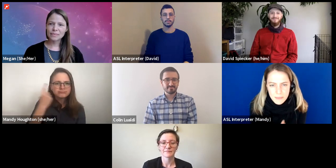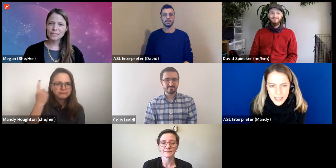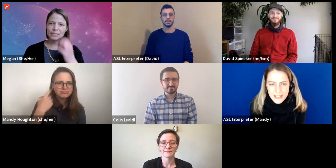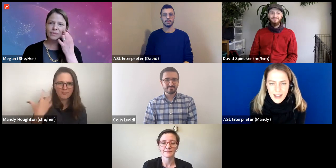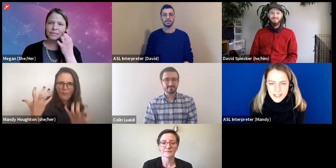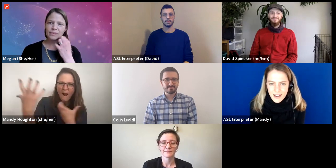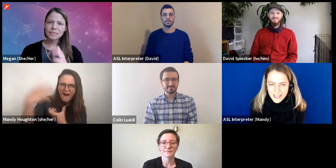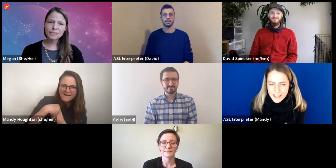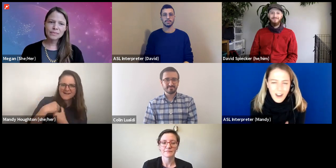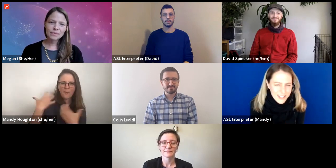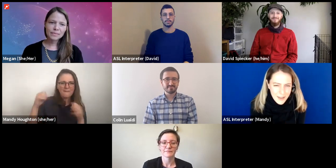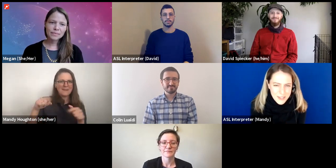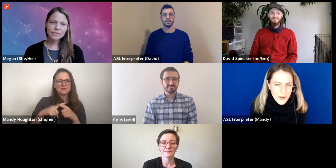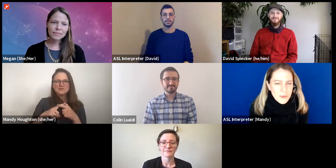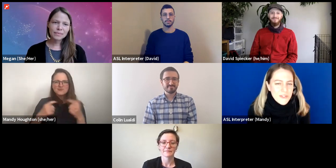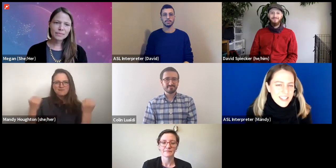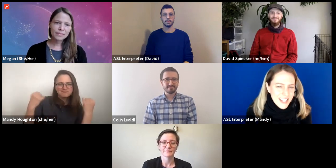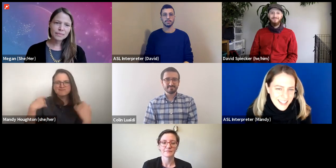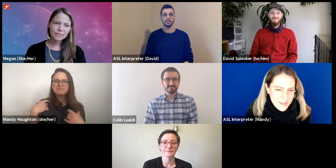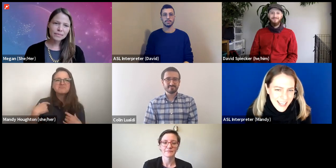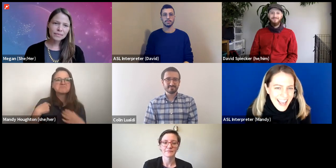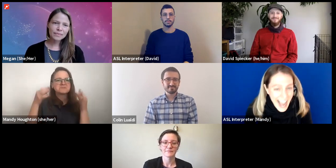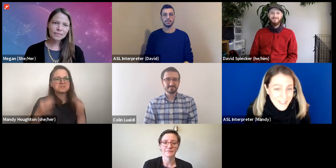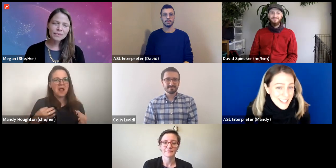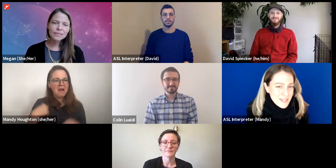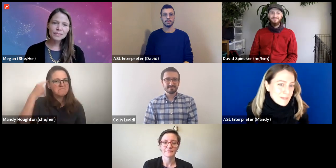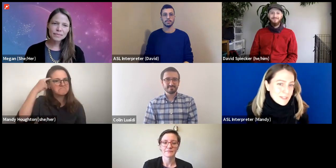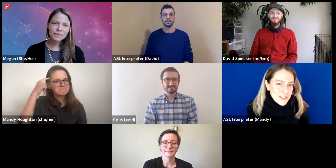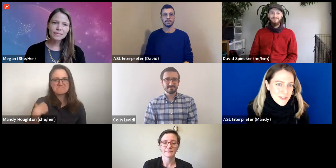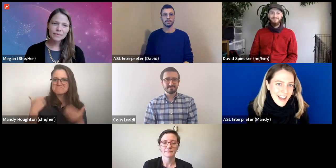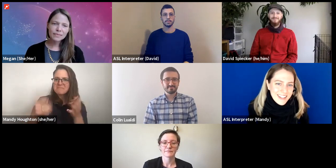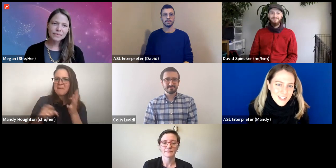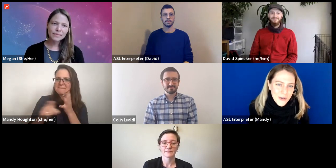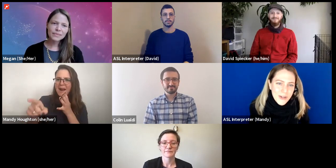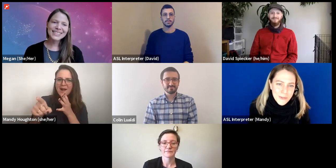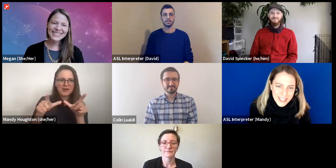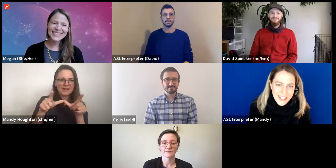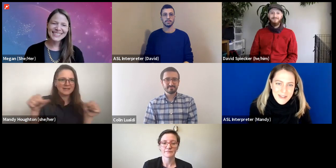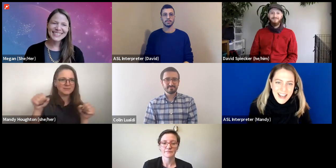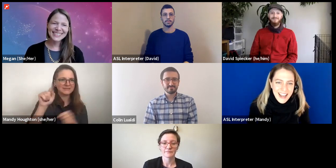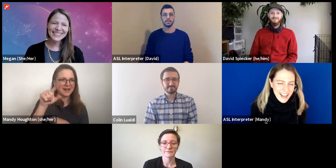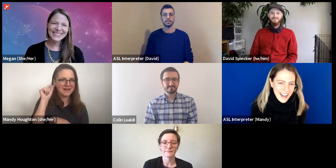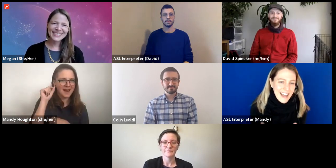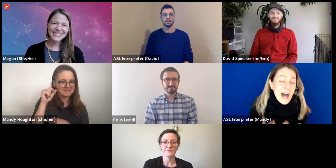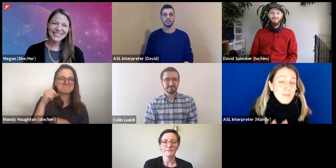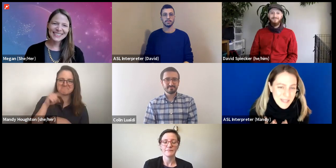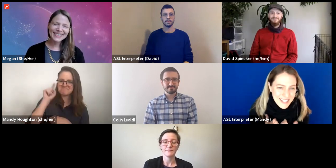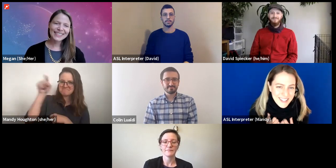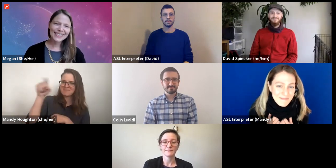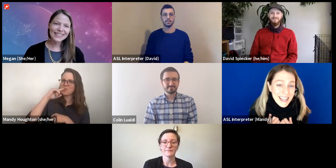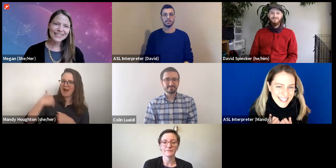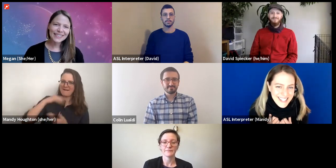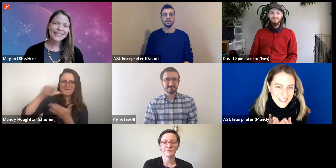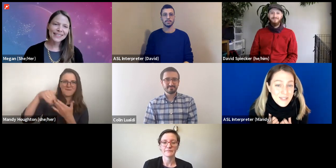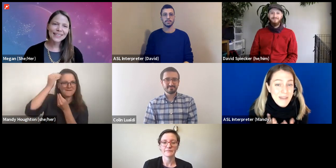they explained science concepts was fascinating to me. I wanted to be able to do that, and so it really helped me